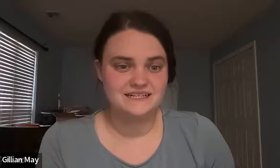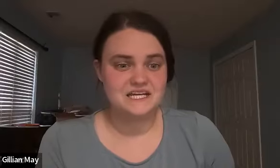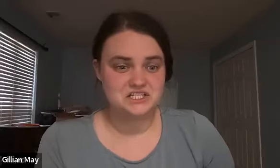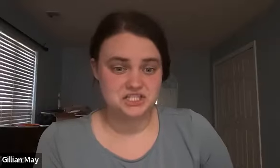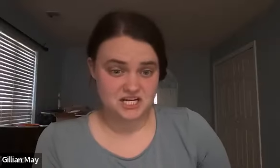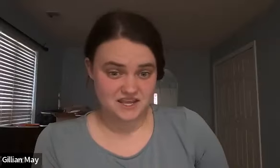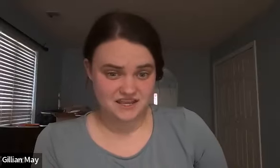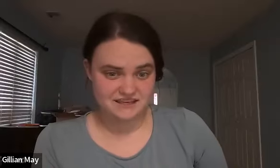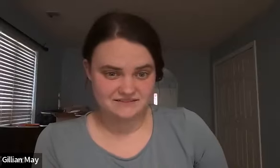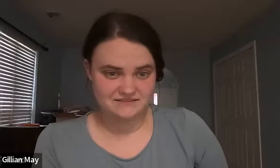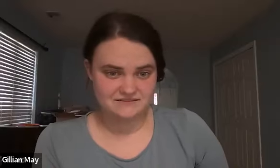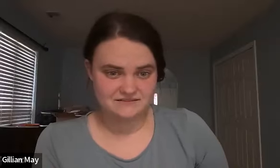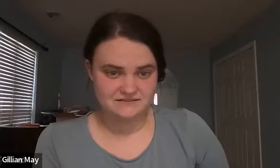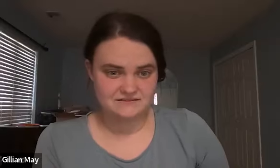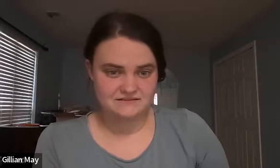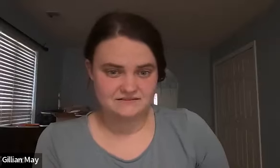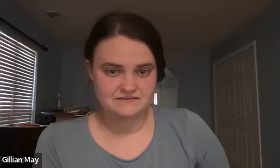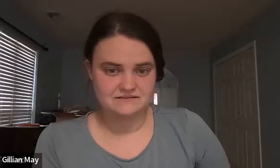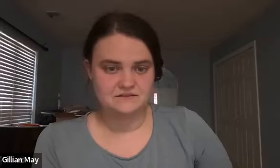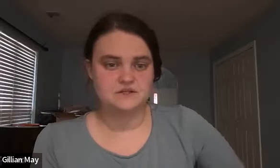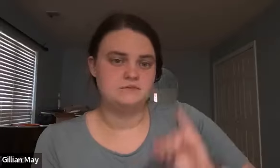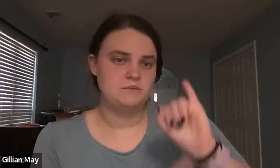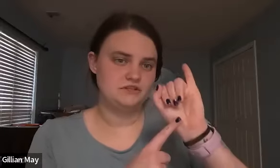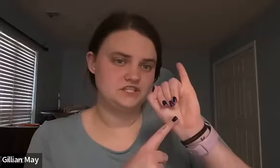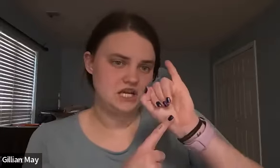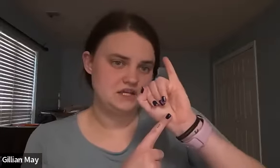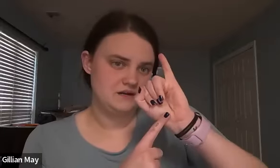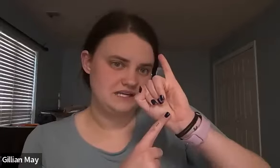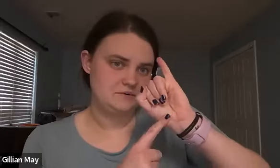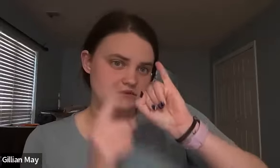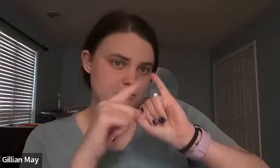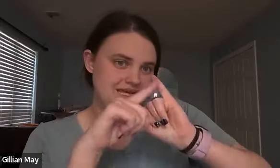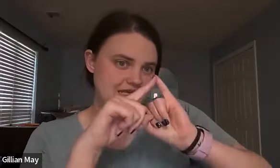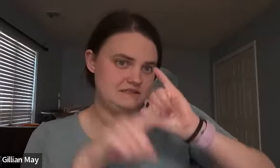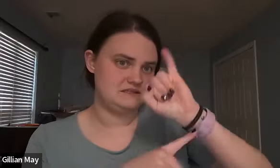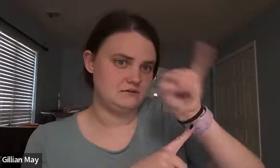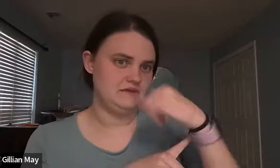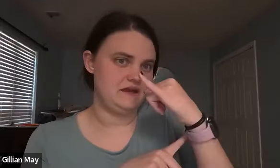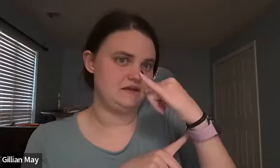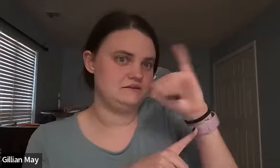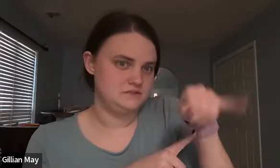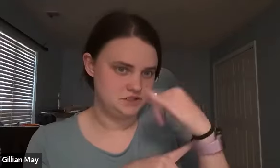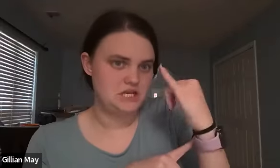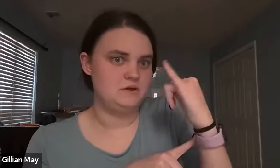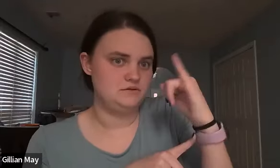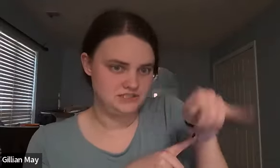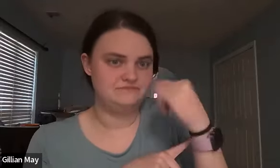Good. J. So remember, with the J, you want to keep it with your pinky still, making that J motion.